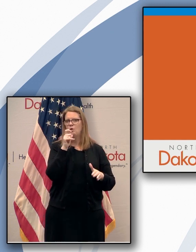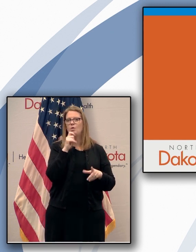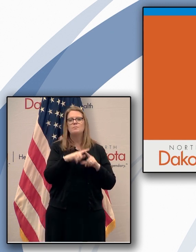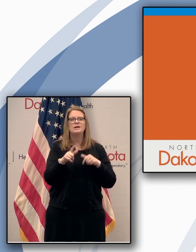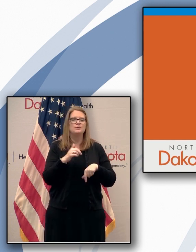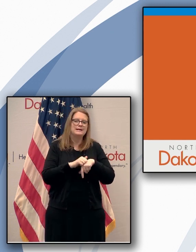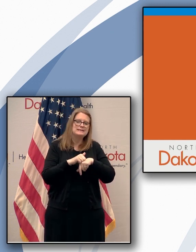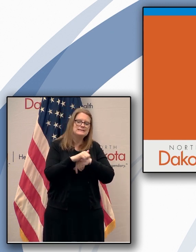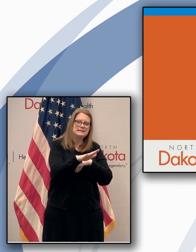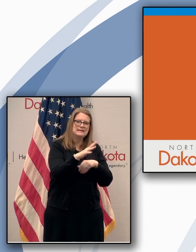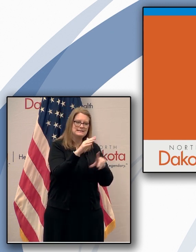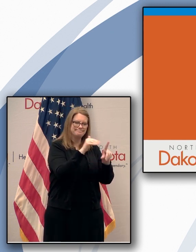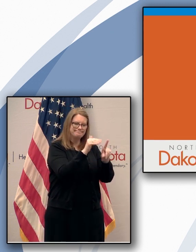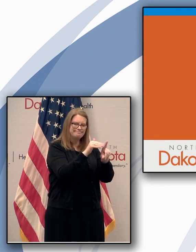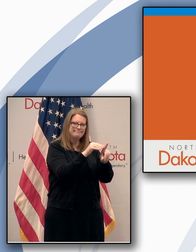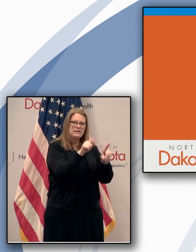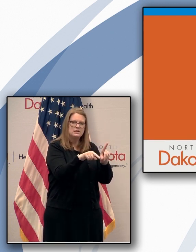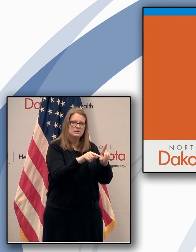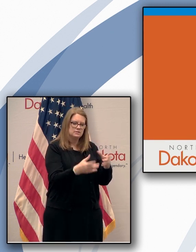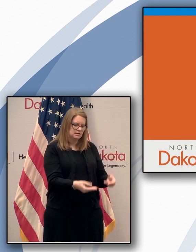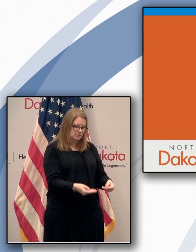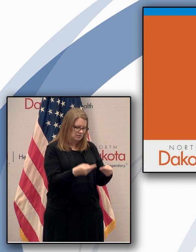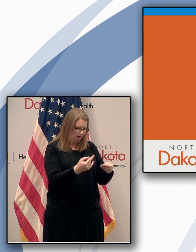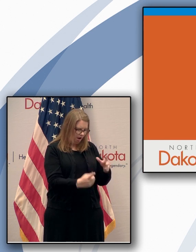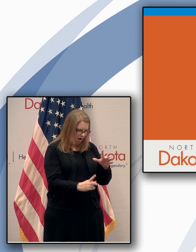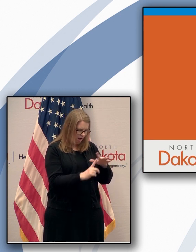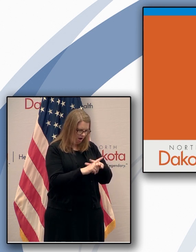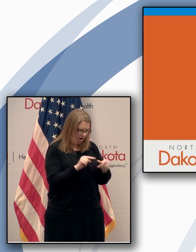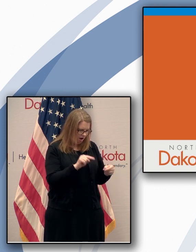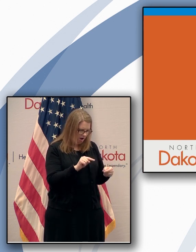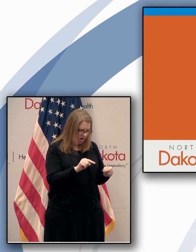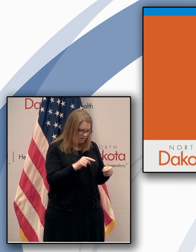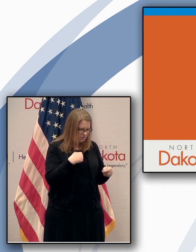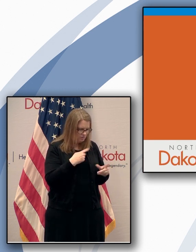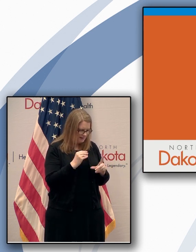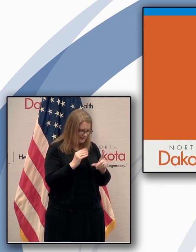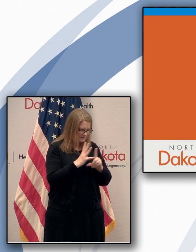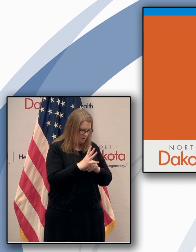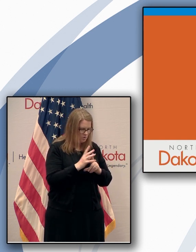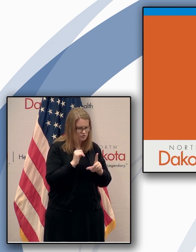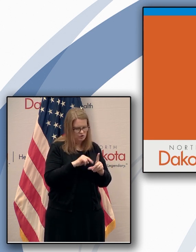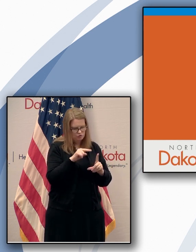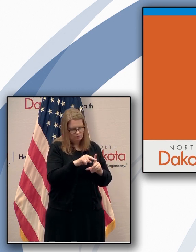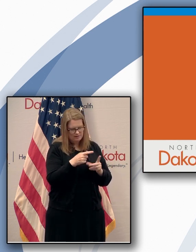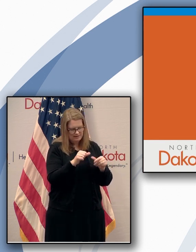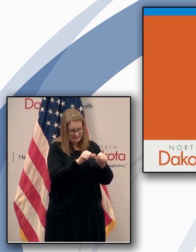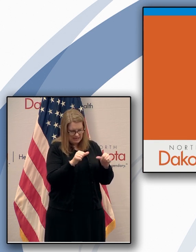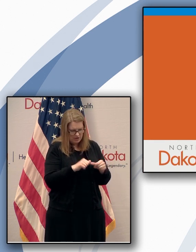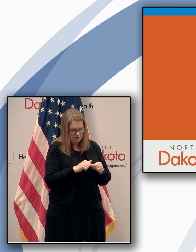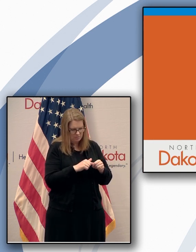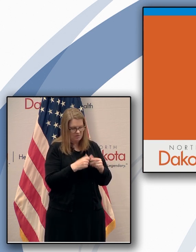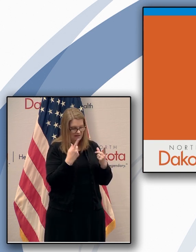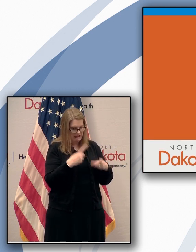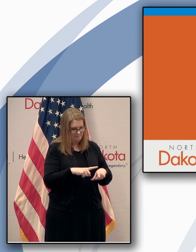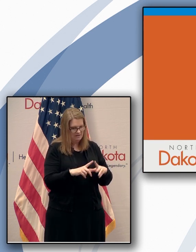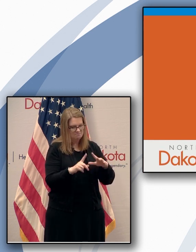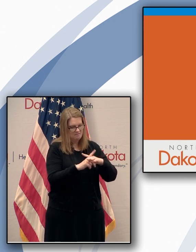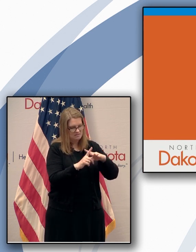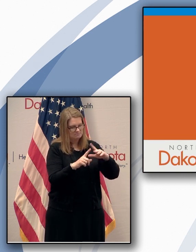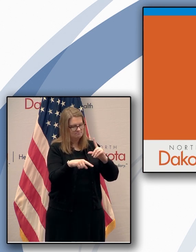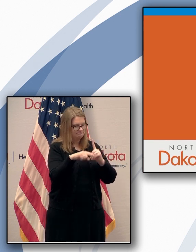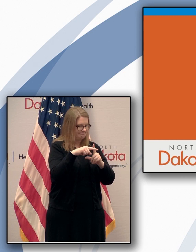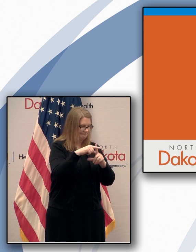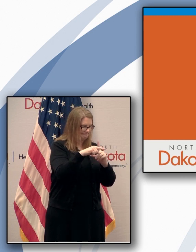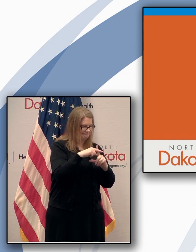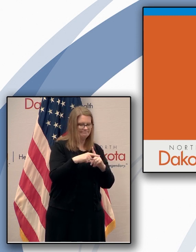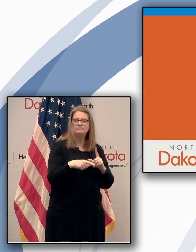know that phone has been in a place where there had been positive contact. So again, takes care of privacy, but has the ability to alert you, and this is